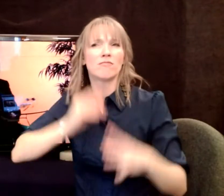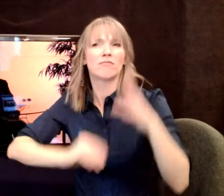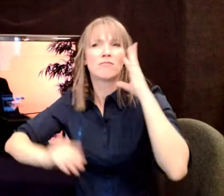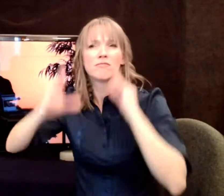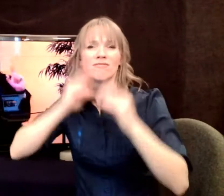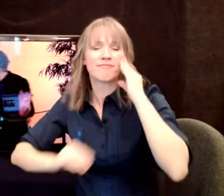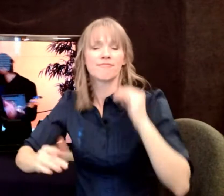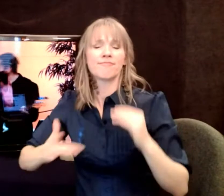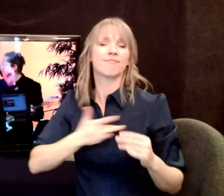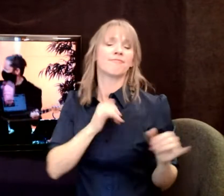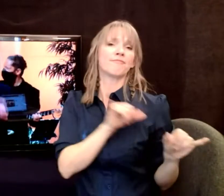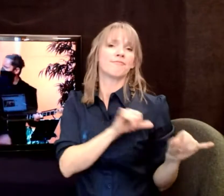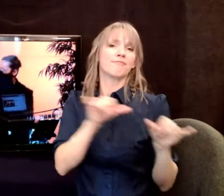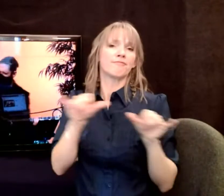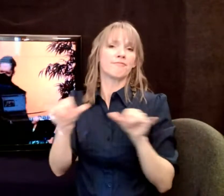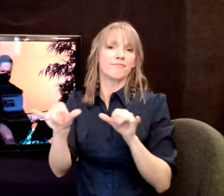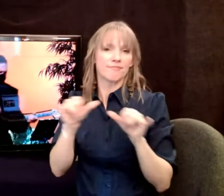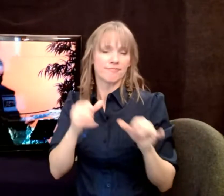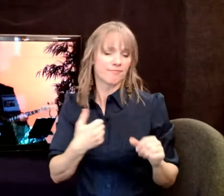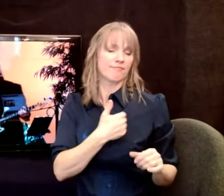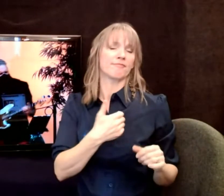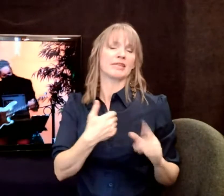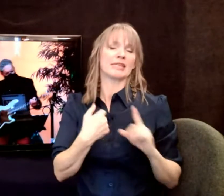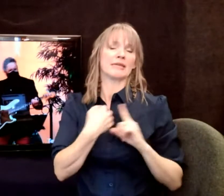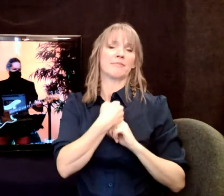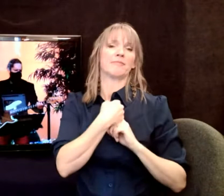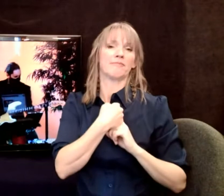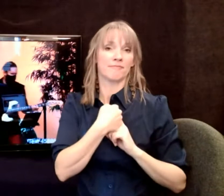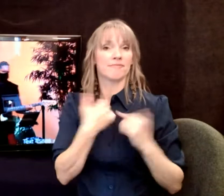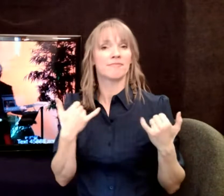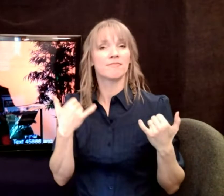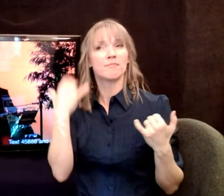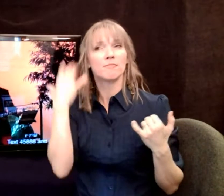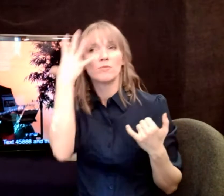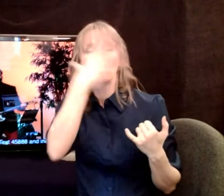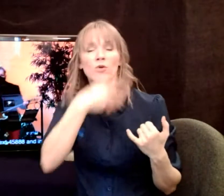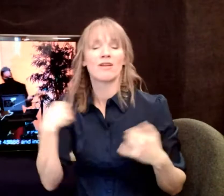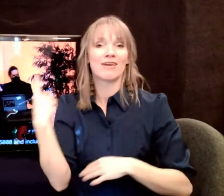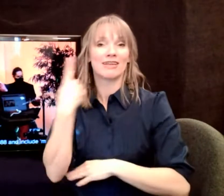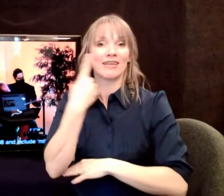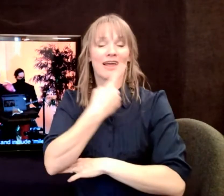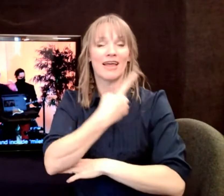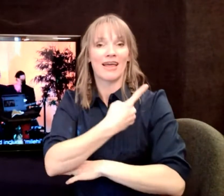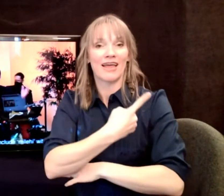over you. It's a beautiful day.